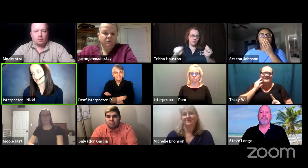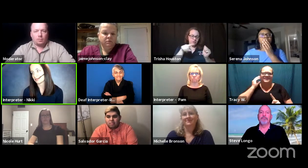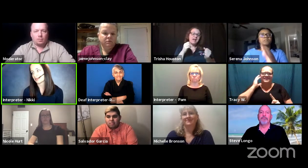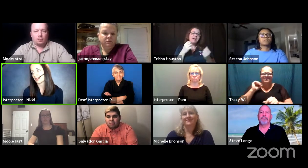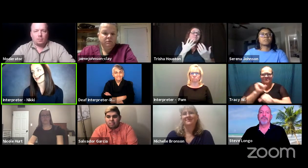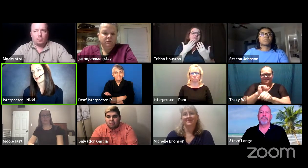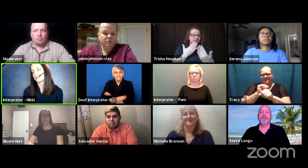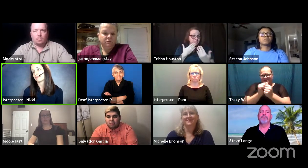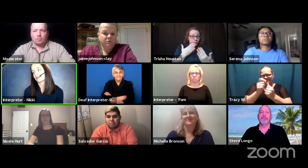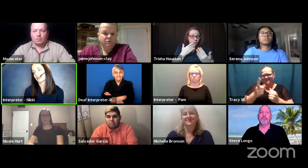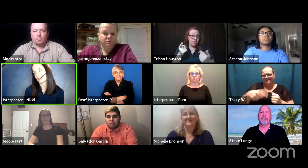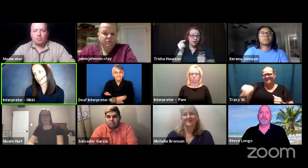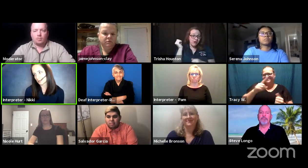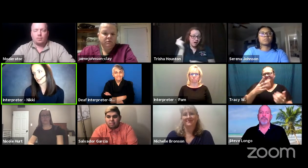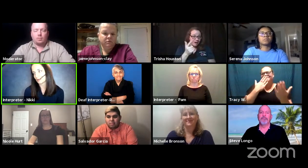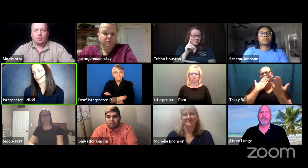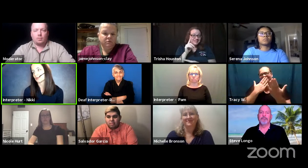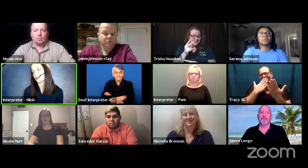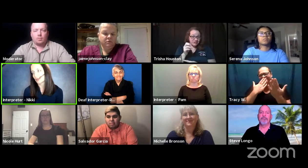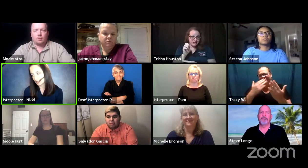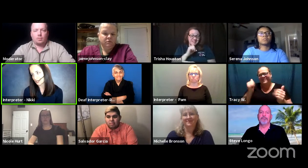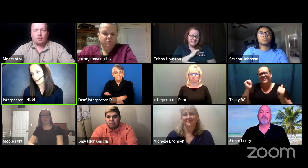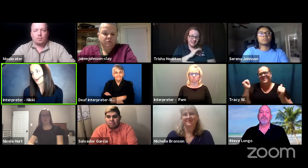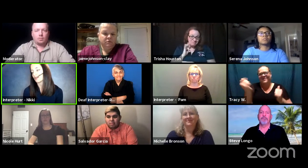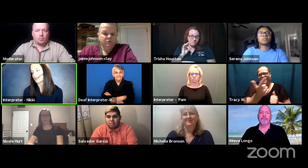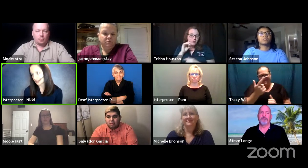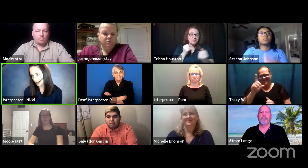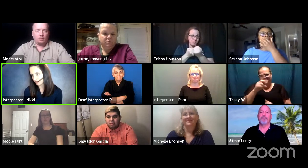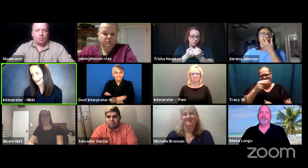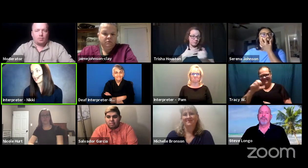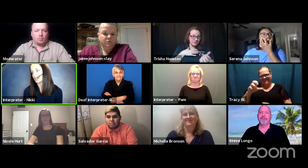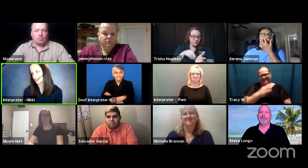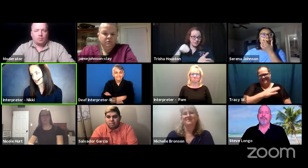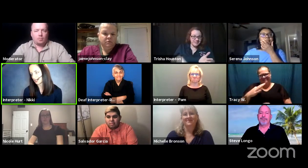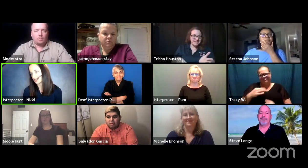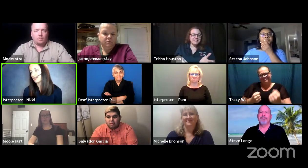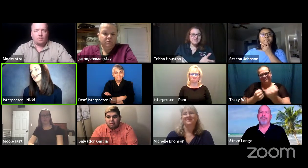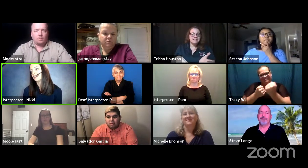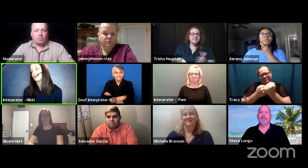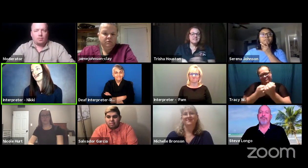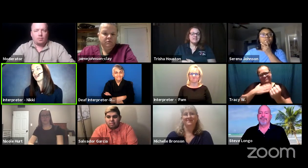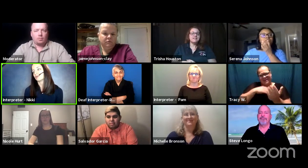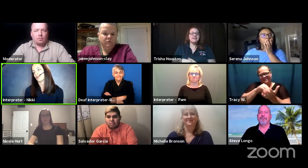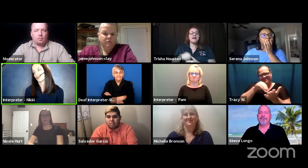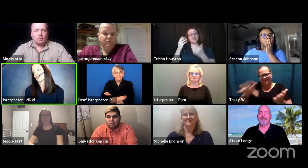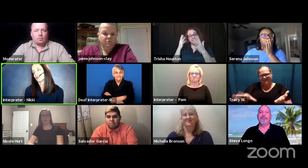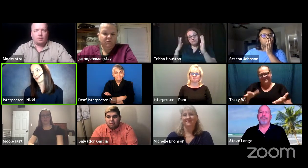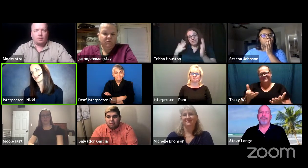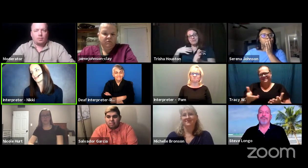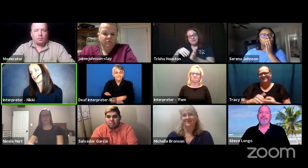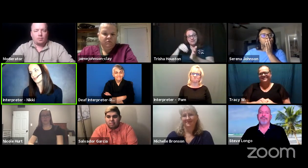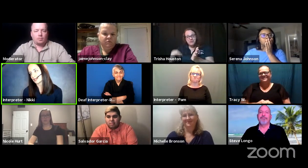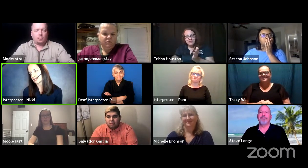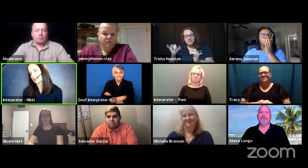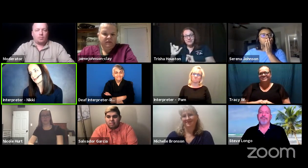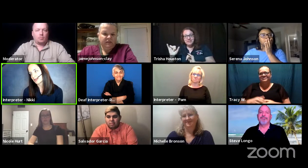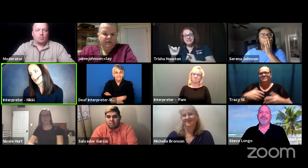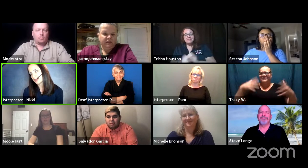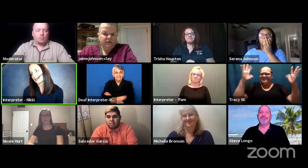positive in their experience with you. So thank you, all staff of DHHSC, for your support of my students.